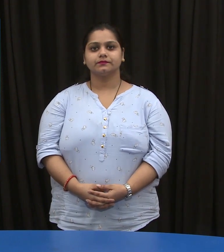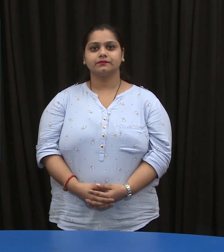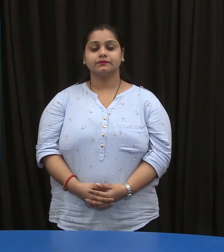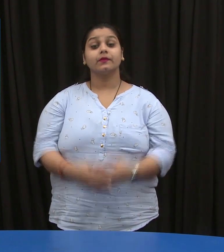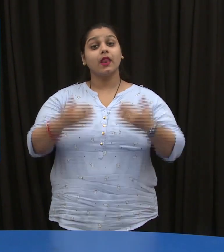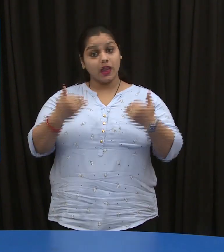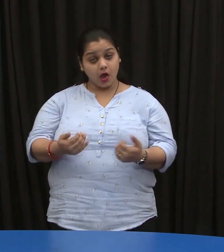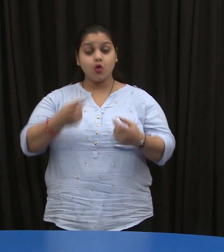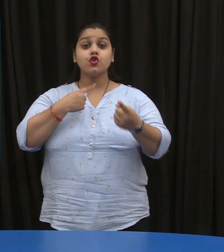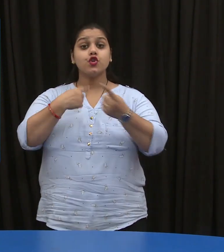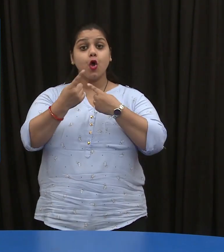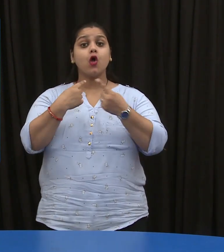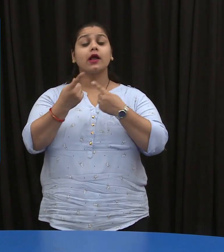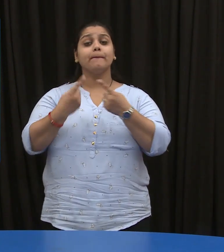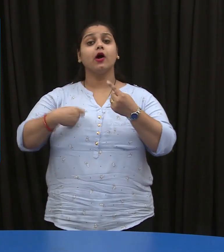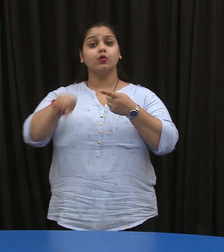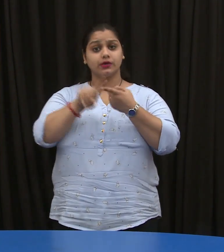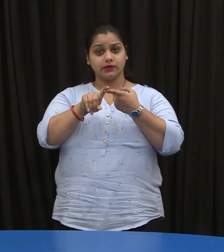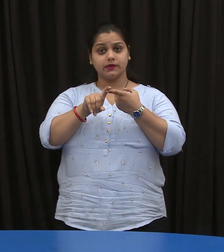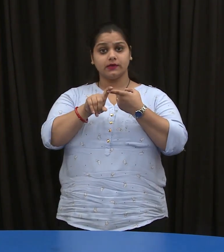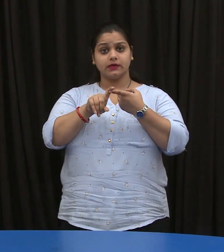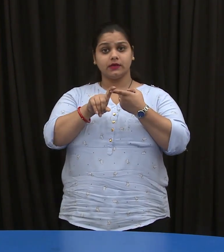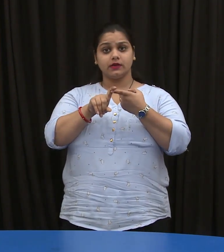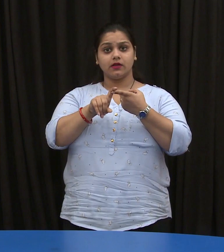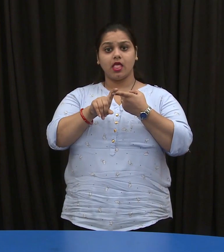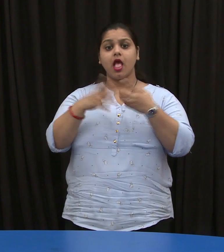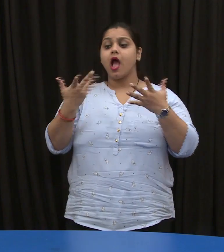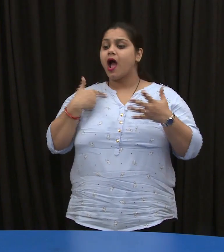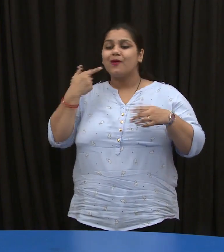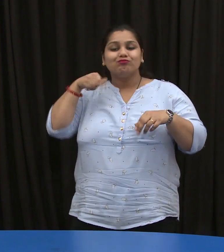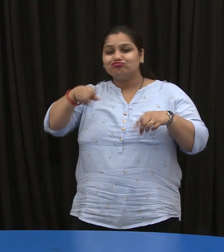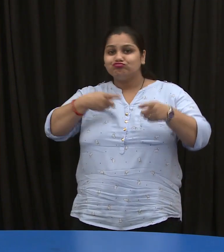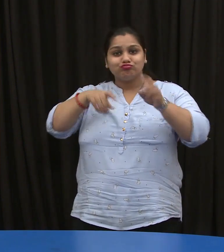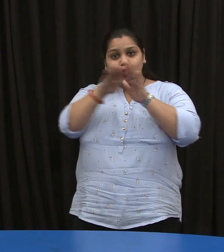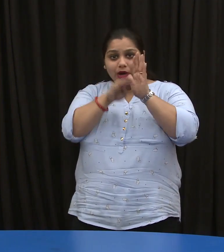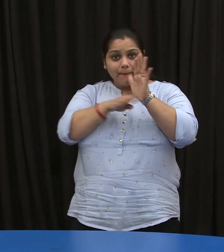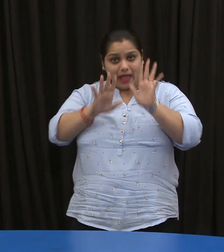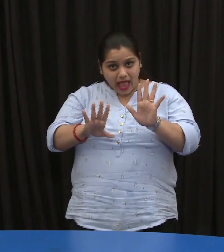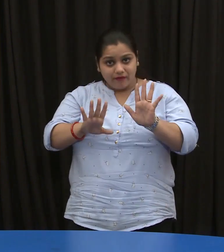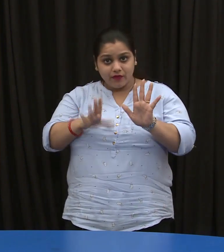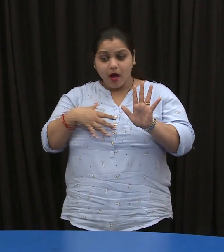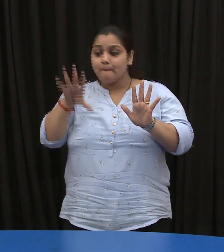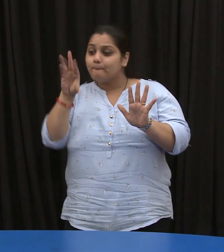Now we will talk about quitting a program or closing a